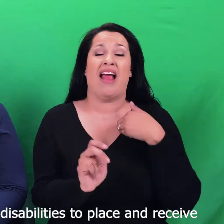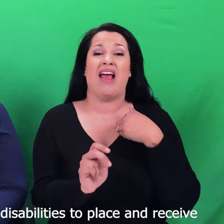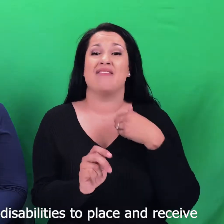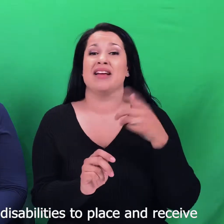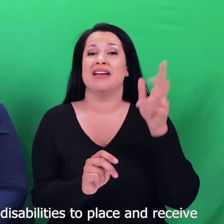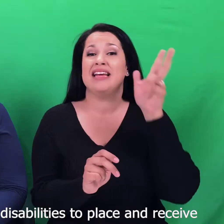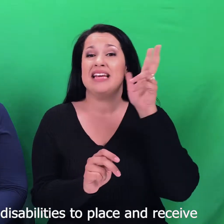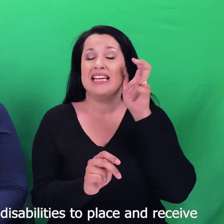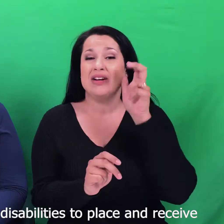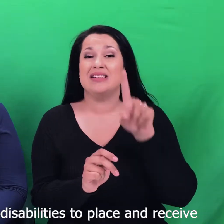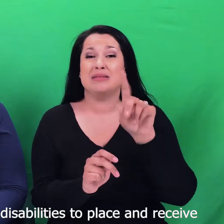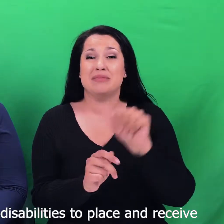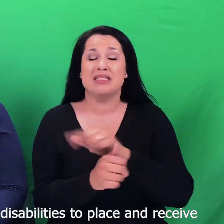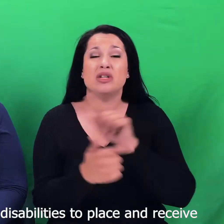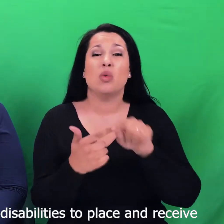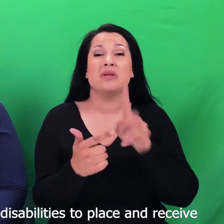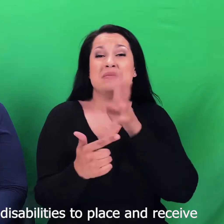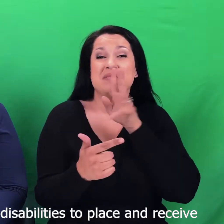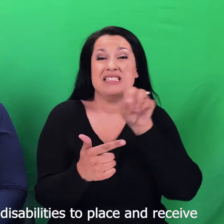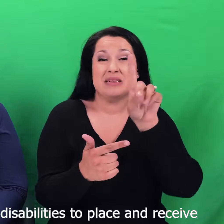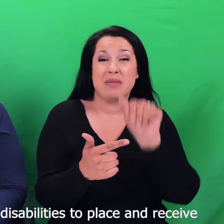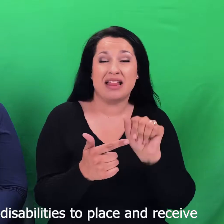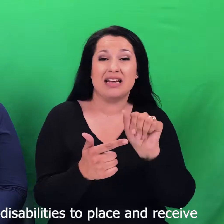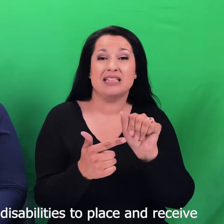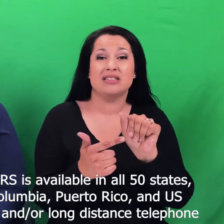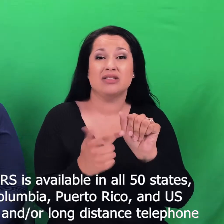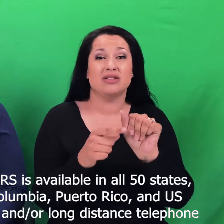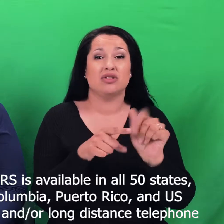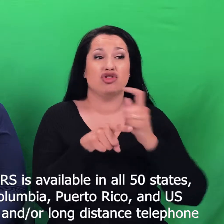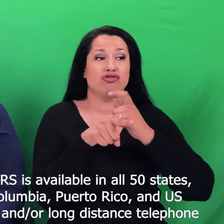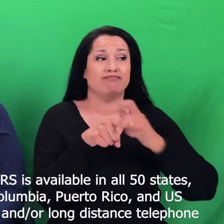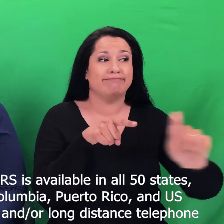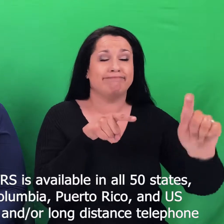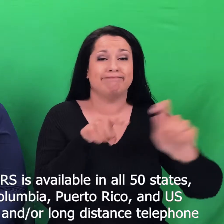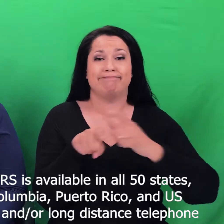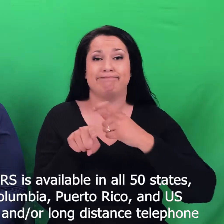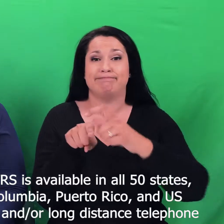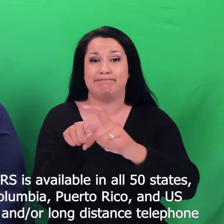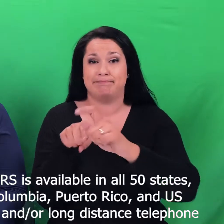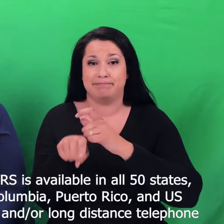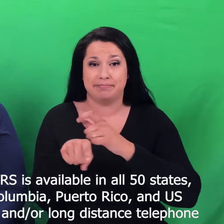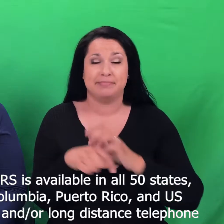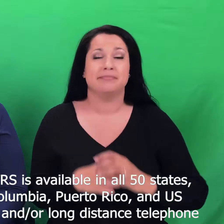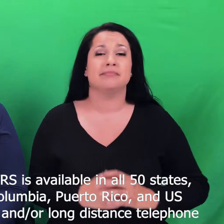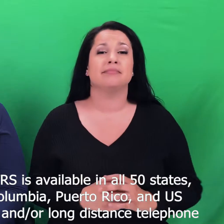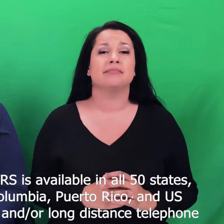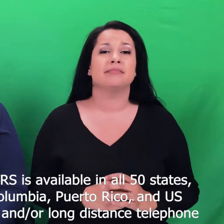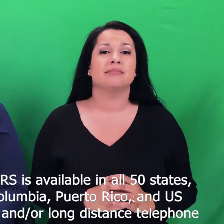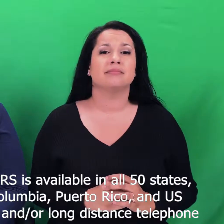speech disabilities to place and receive telephone calls.